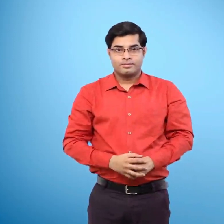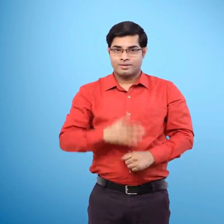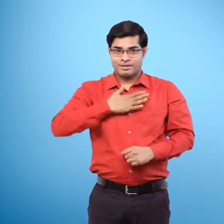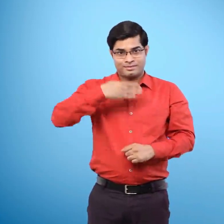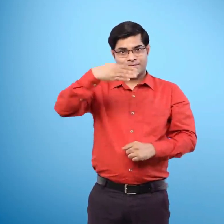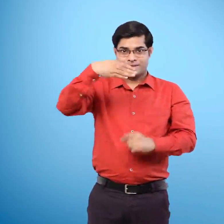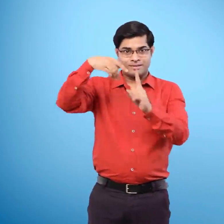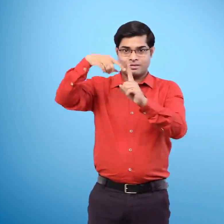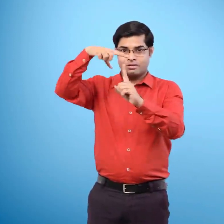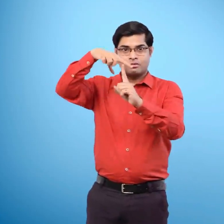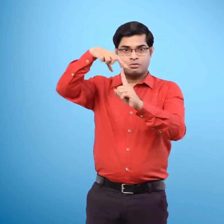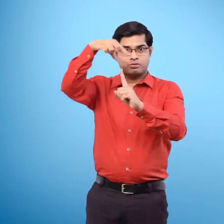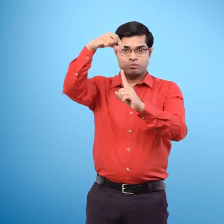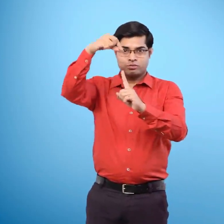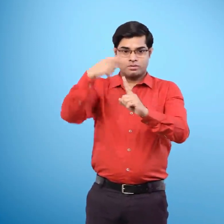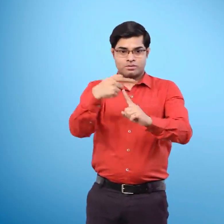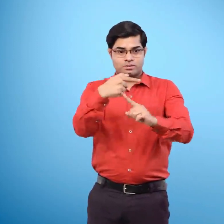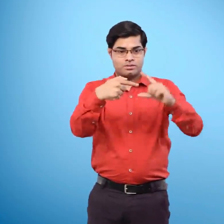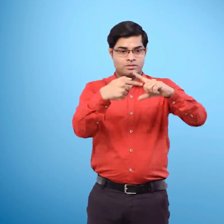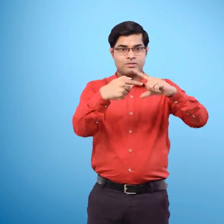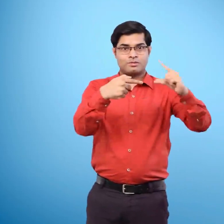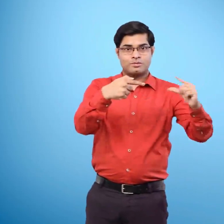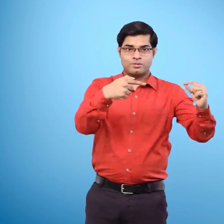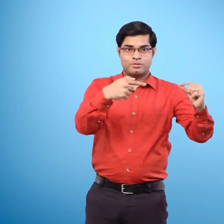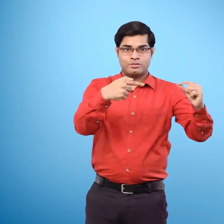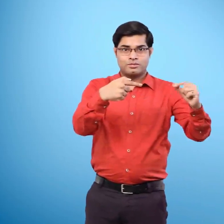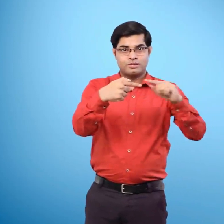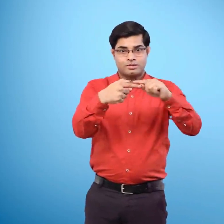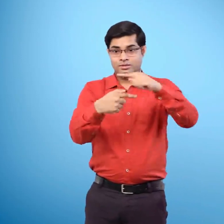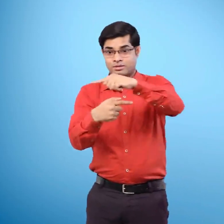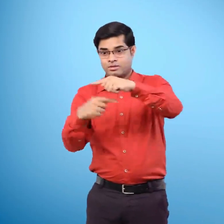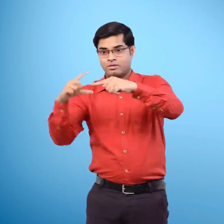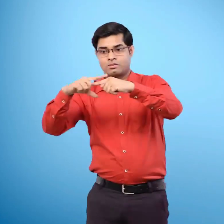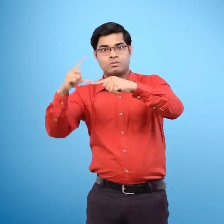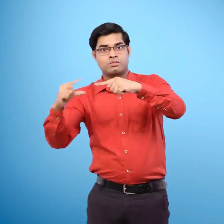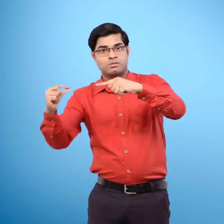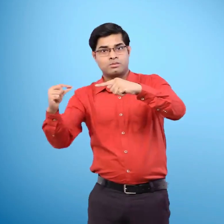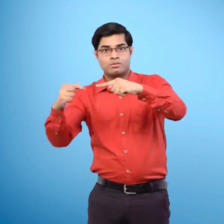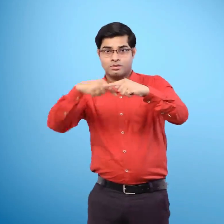The leaves are placed facing left, right, top and bottom.